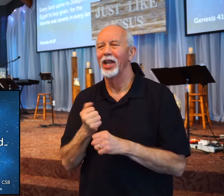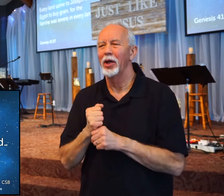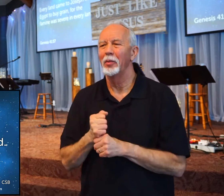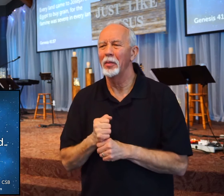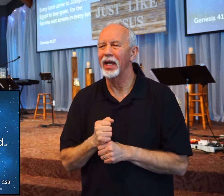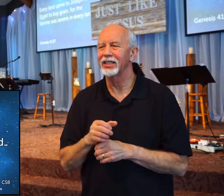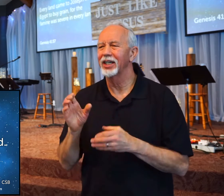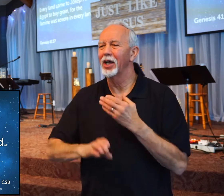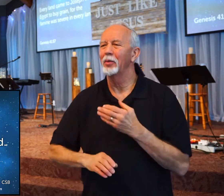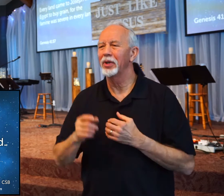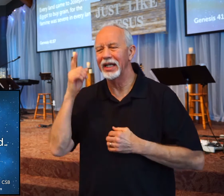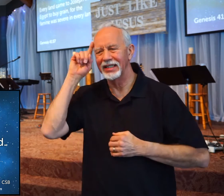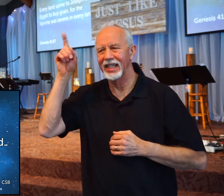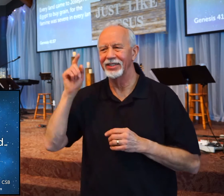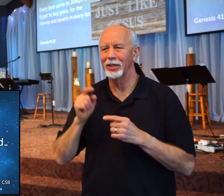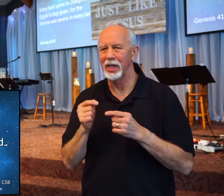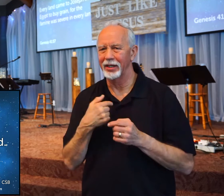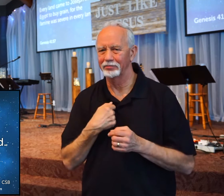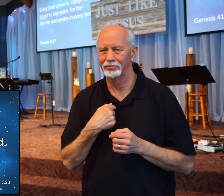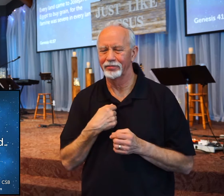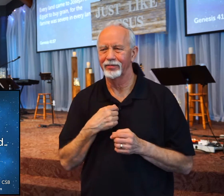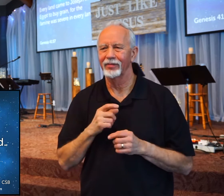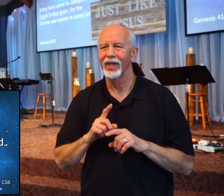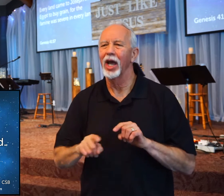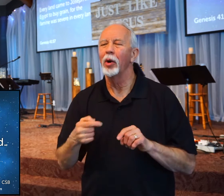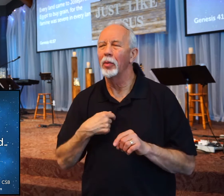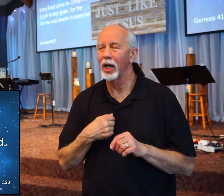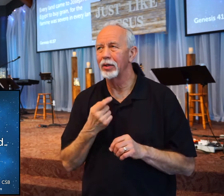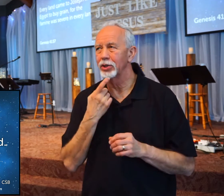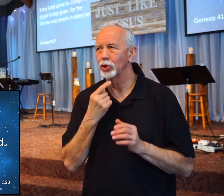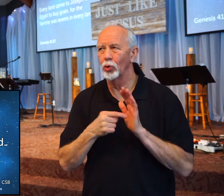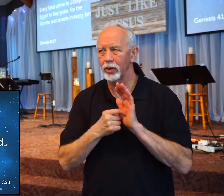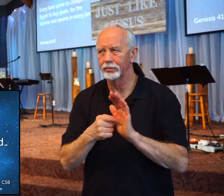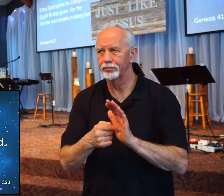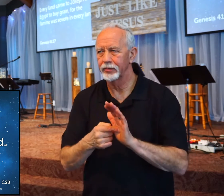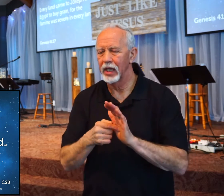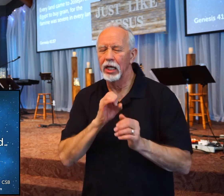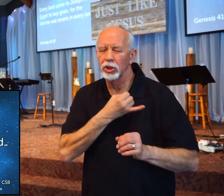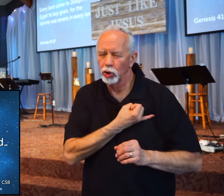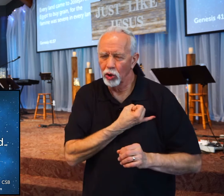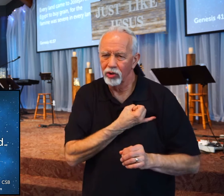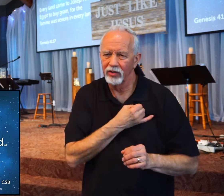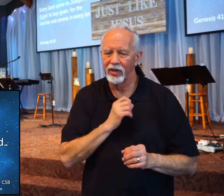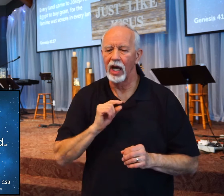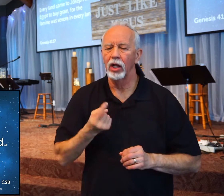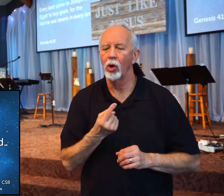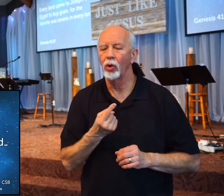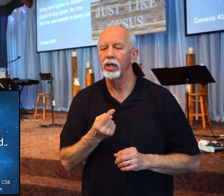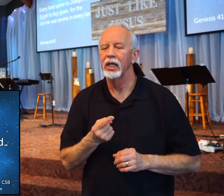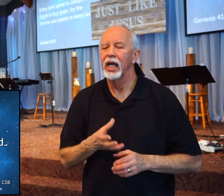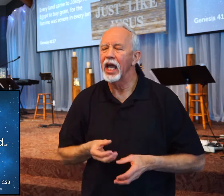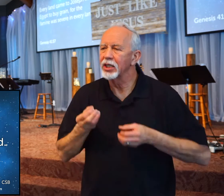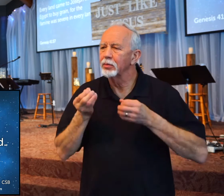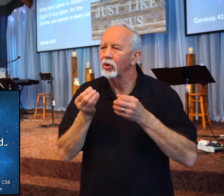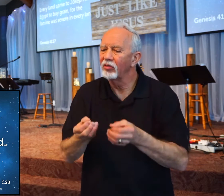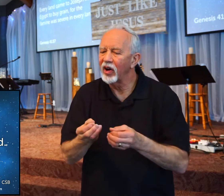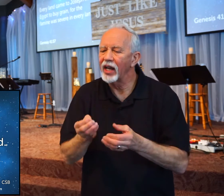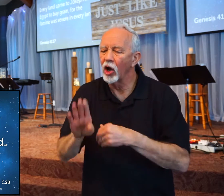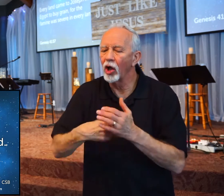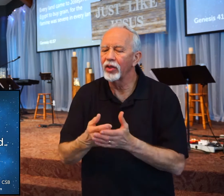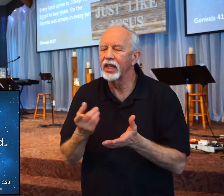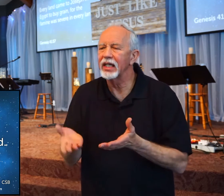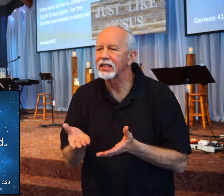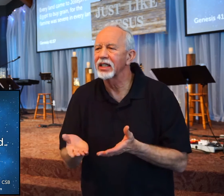complete sense to me. But I want to point out to you that Joseph alone was providing all of this. He not